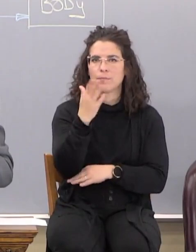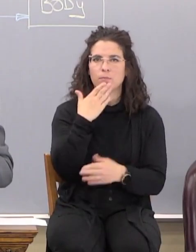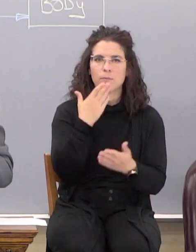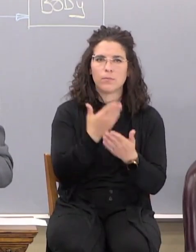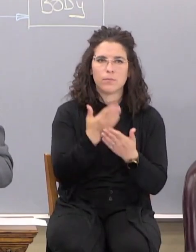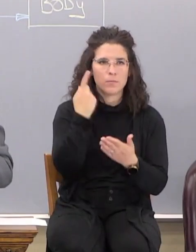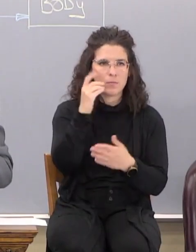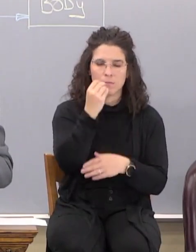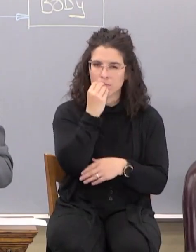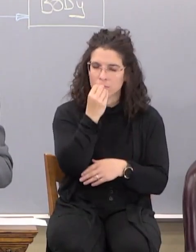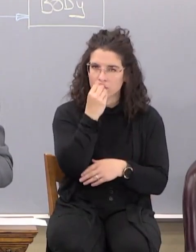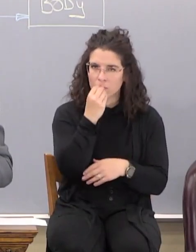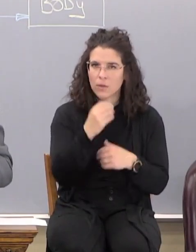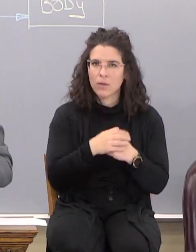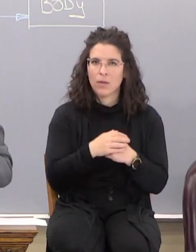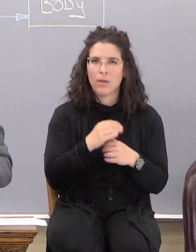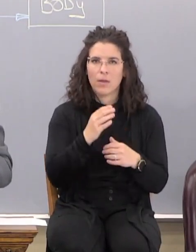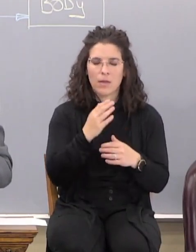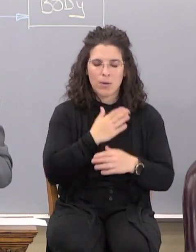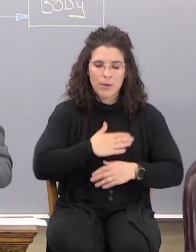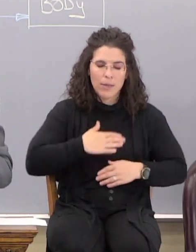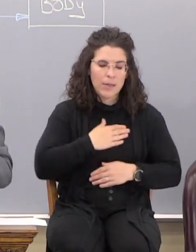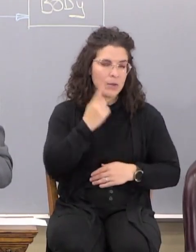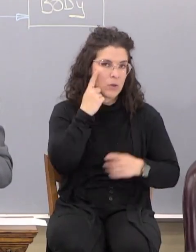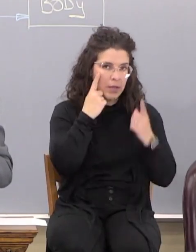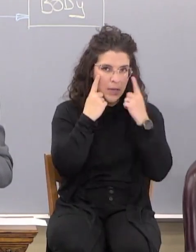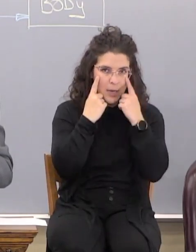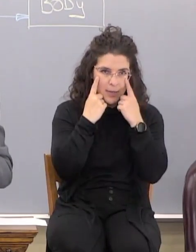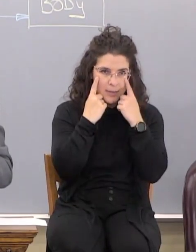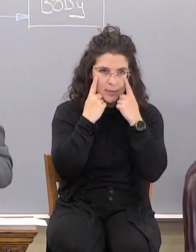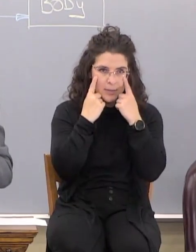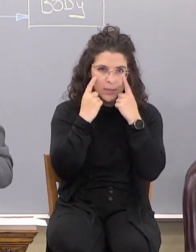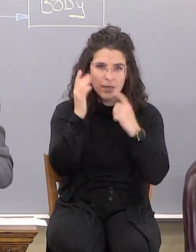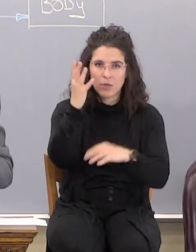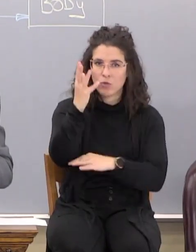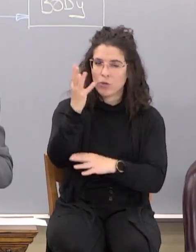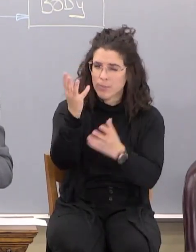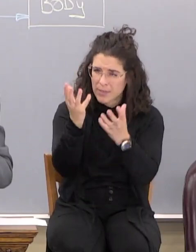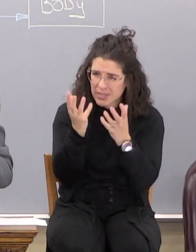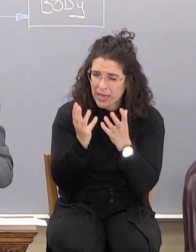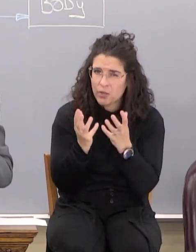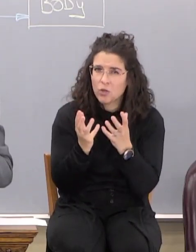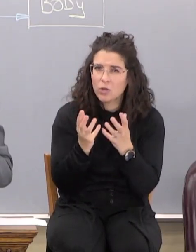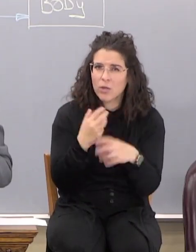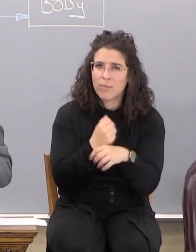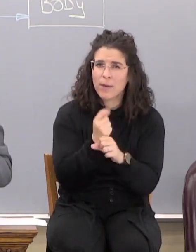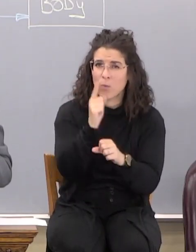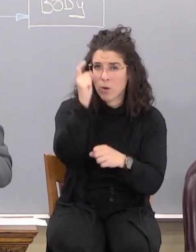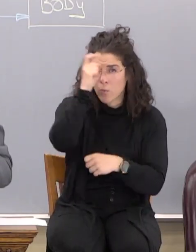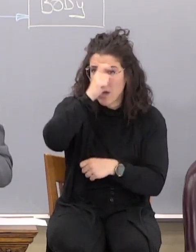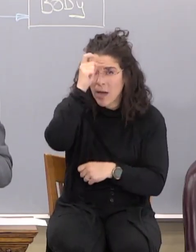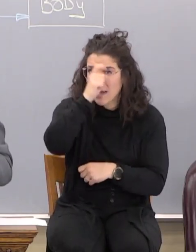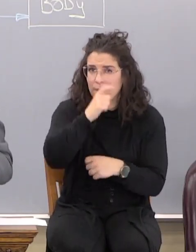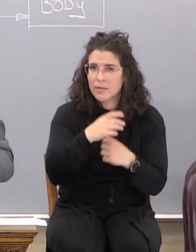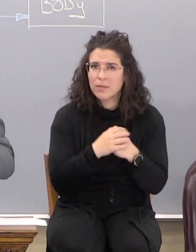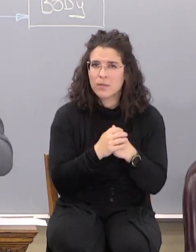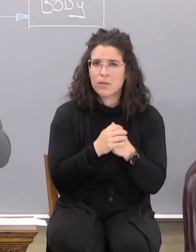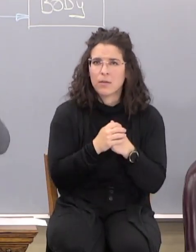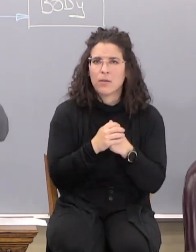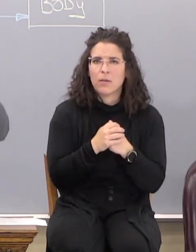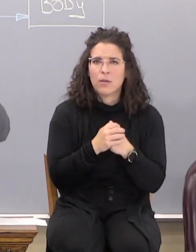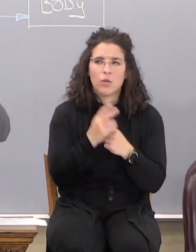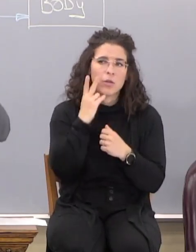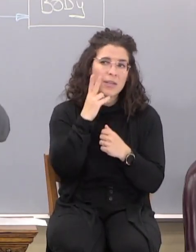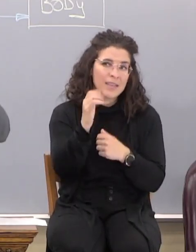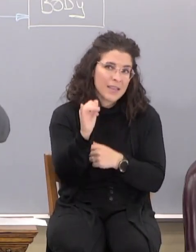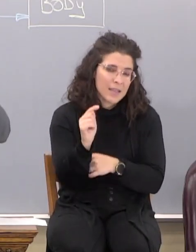good for food, and that it was pleasant to the eyes, and a tree to be desired to make one wise. So she